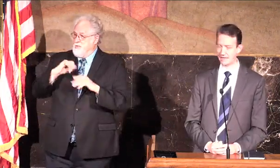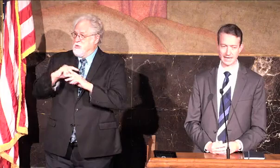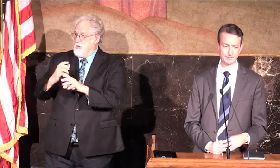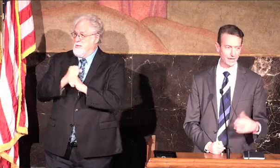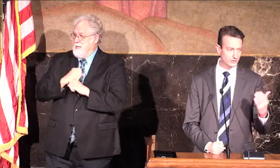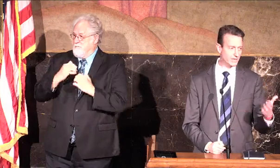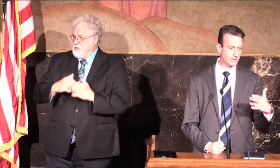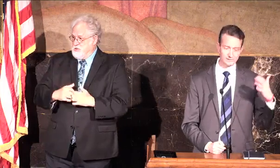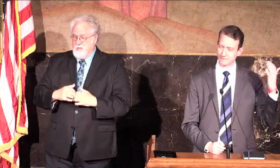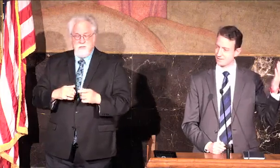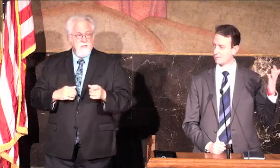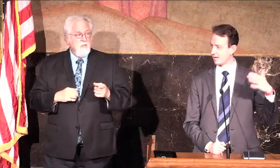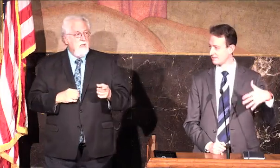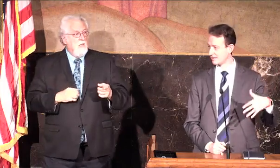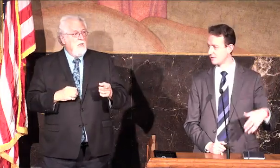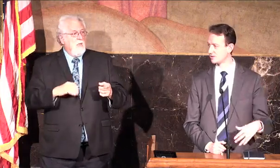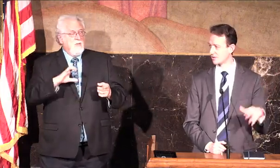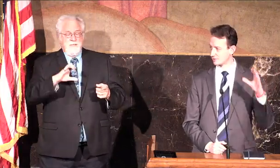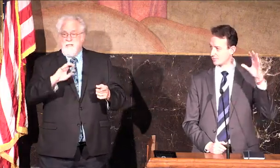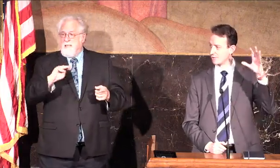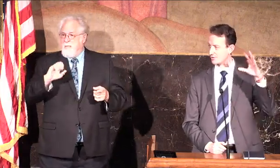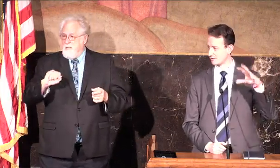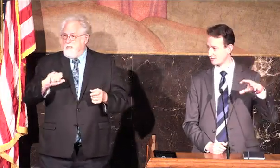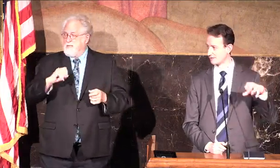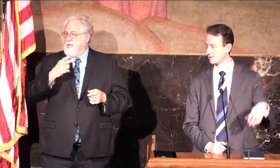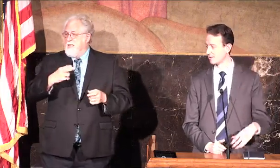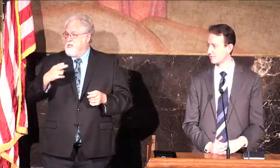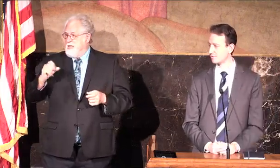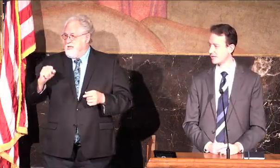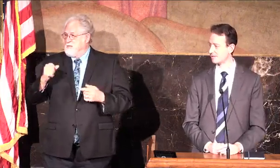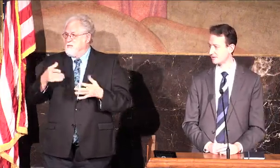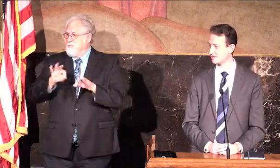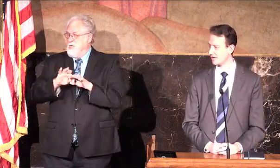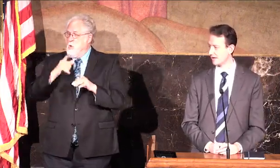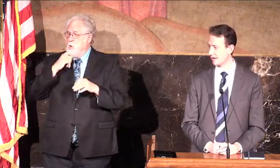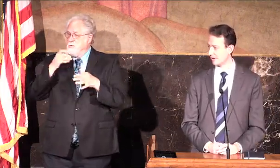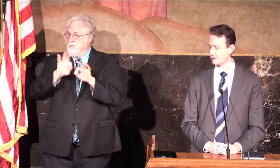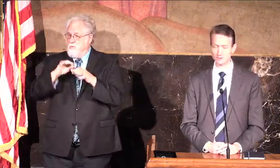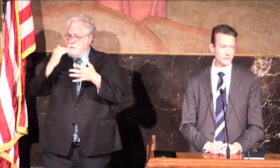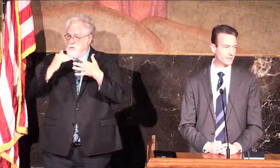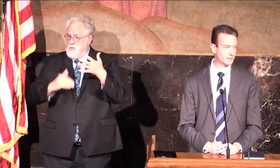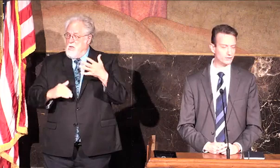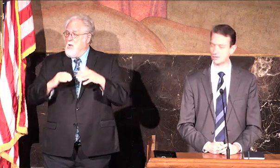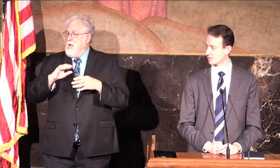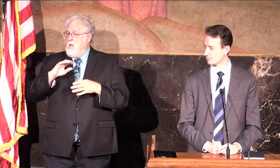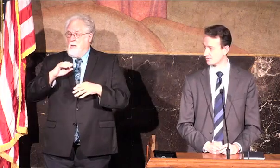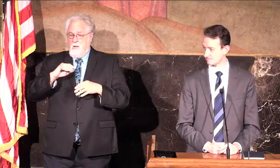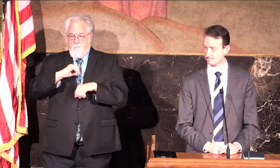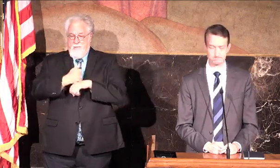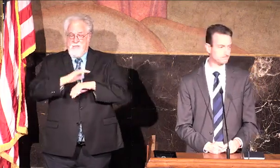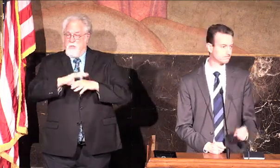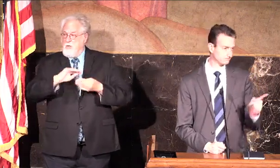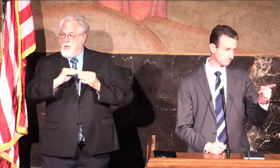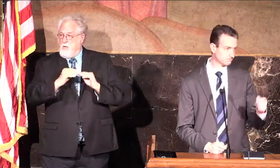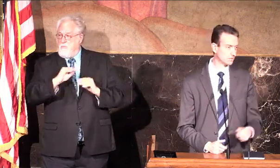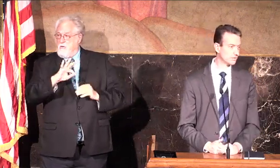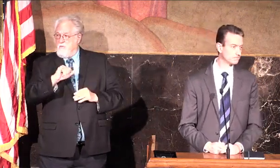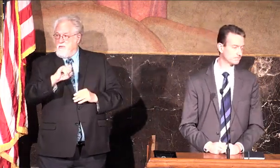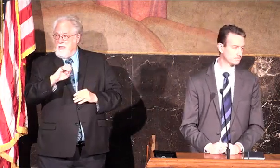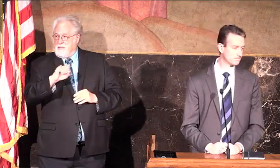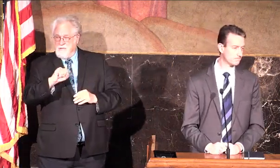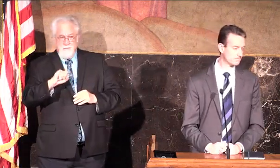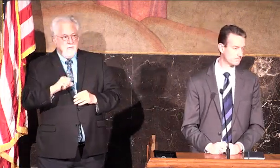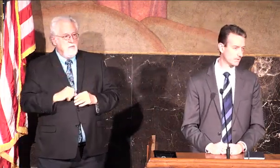machines, and my understanding is that CMS and HHS are prioritizing based on the number of cases that they're seeing in these nursing homes.